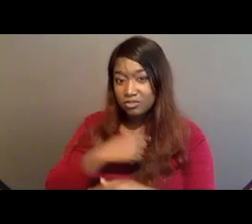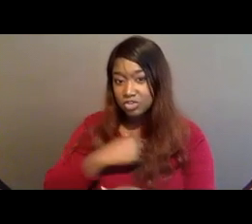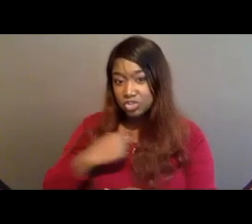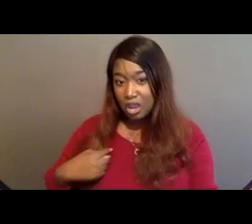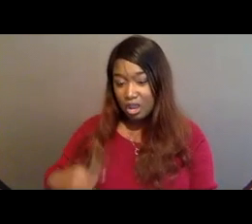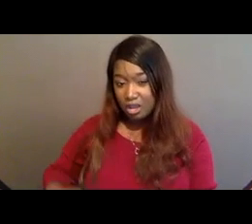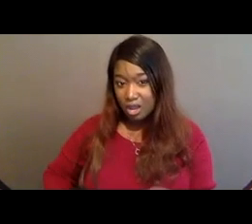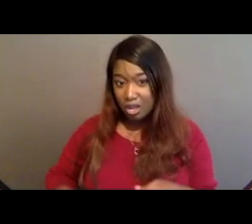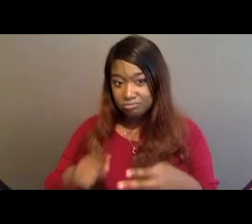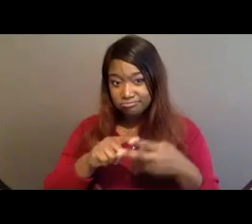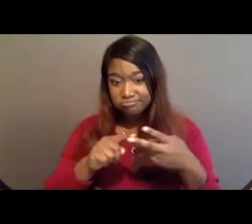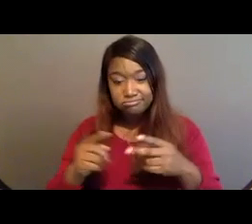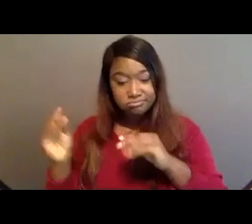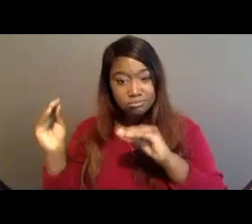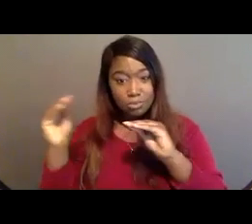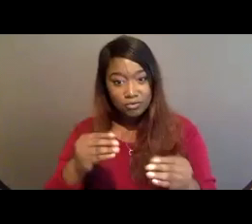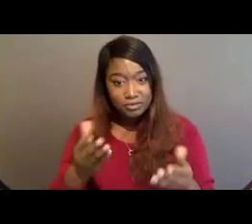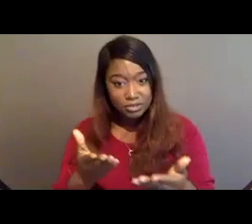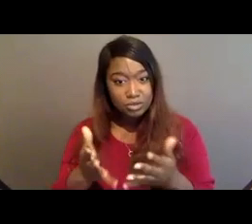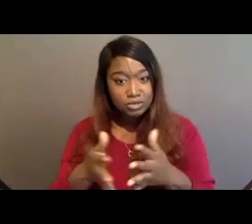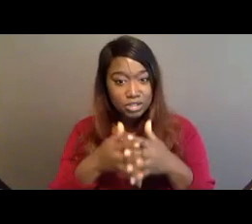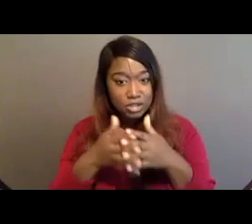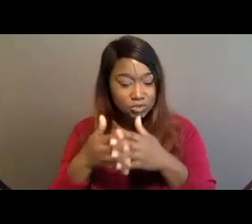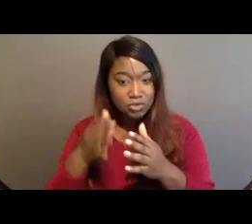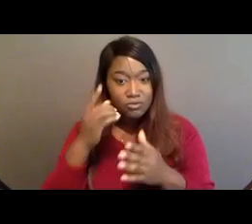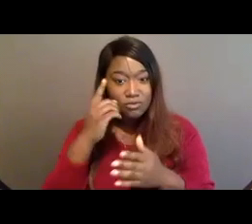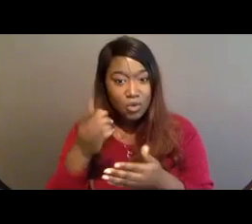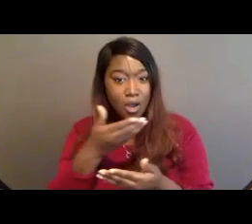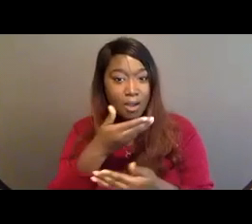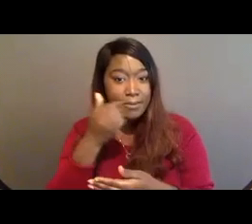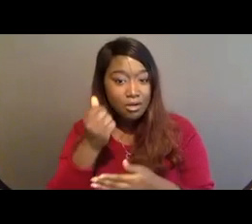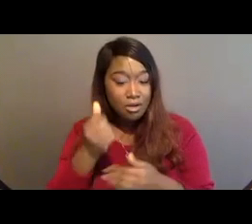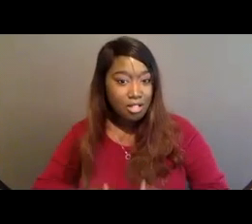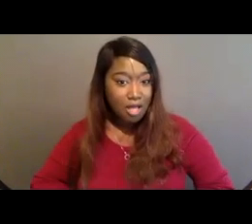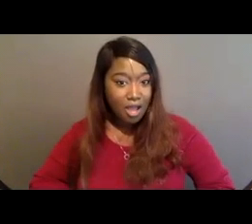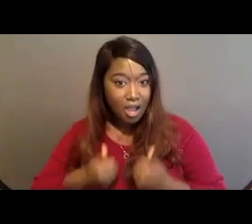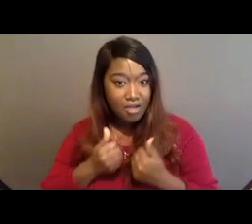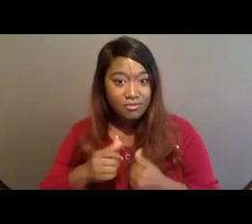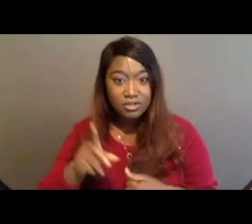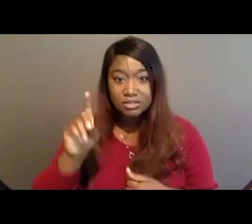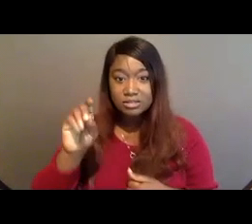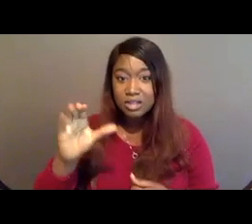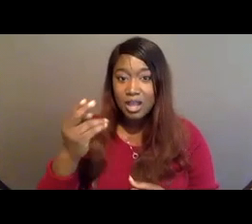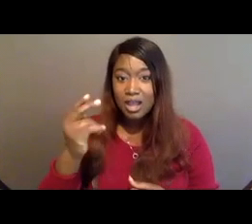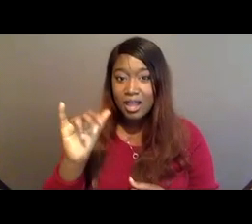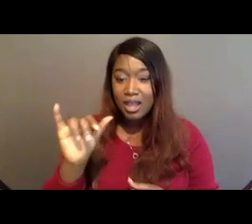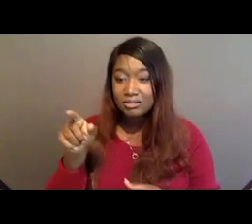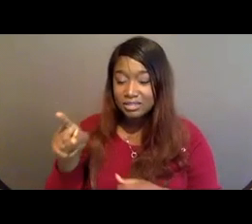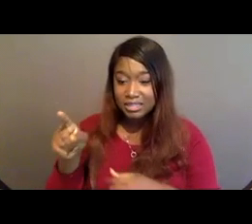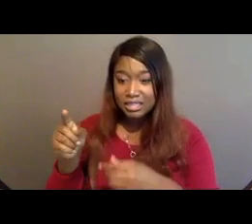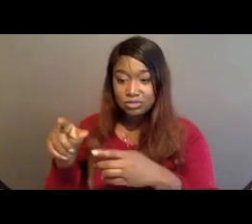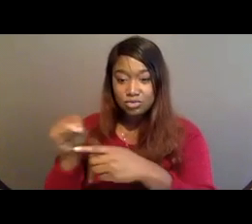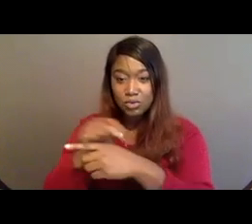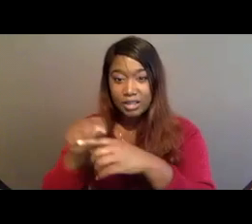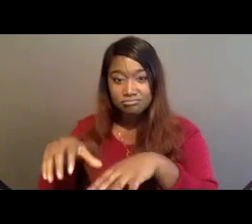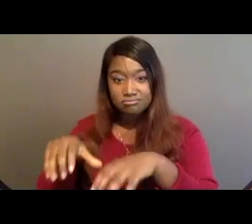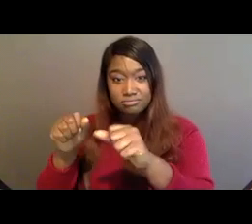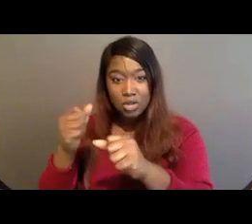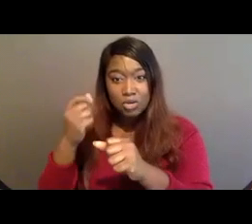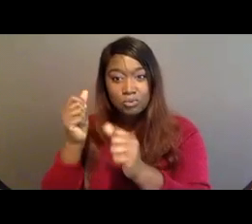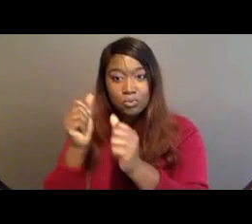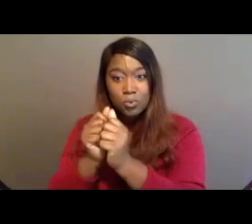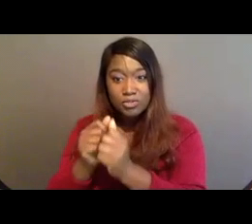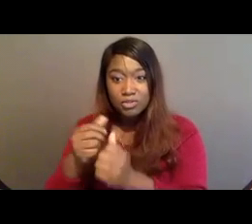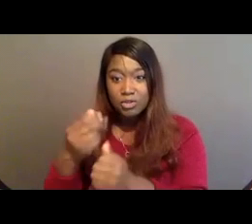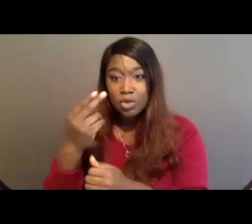for a better life. Doc Hay had training in Chinese herbal medicine in particular, and became not